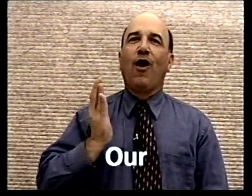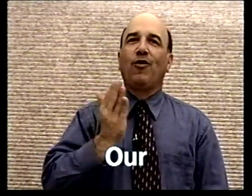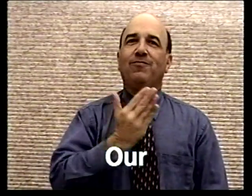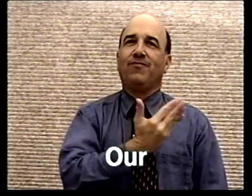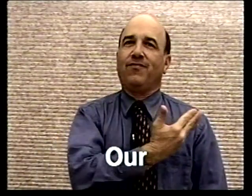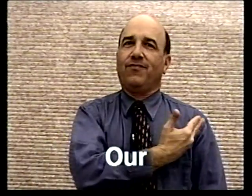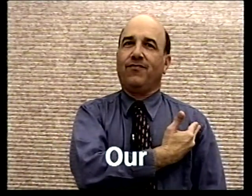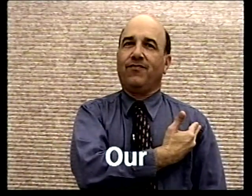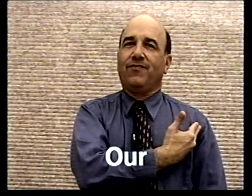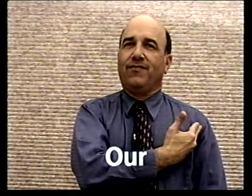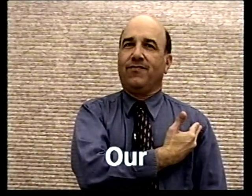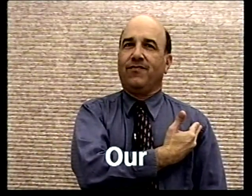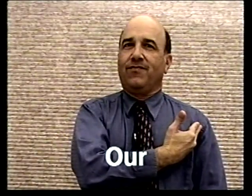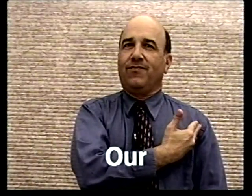Our.